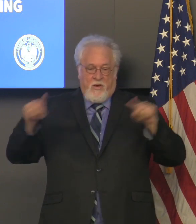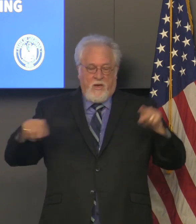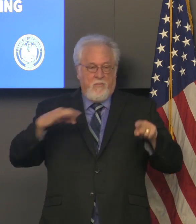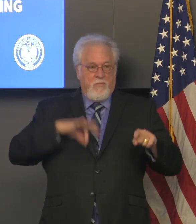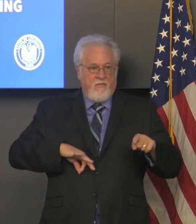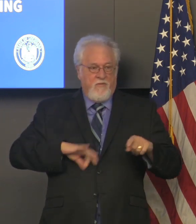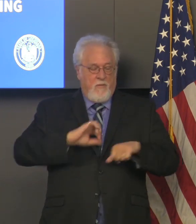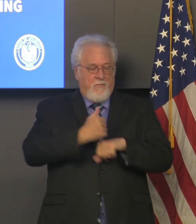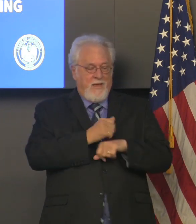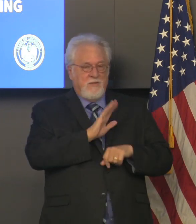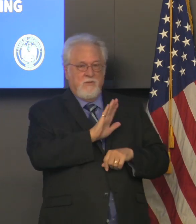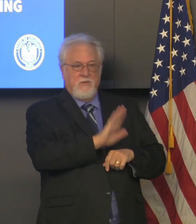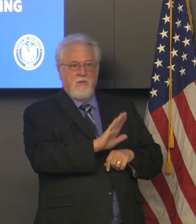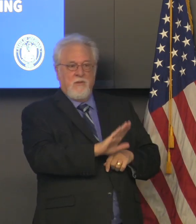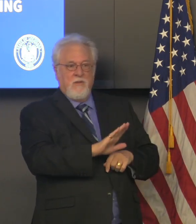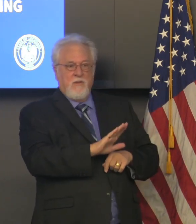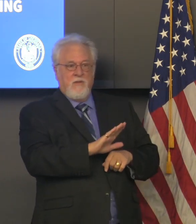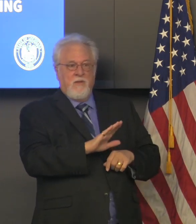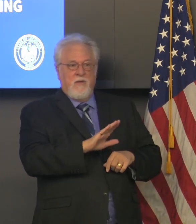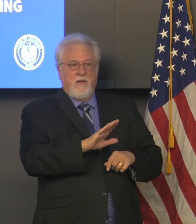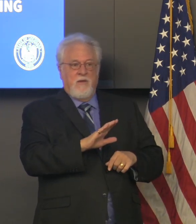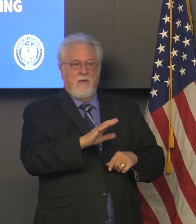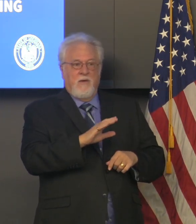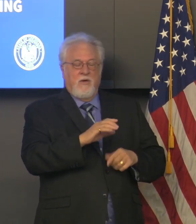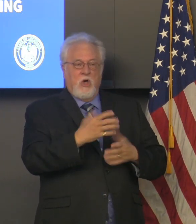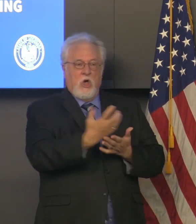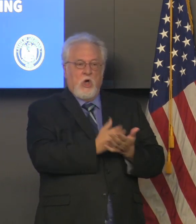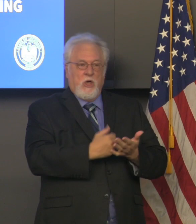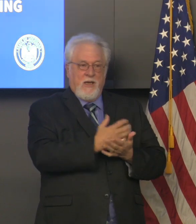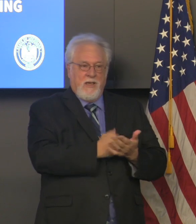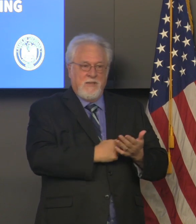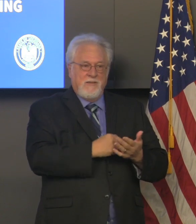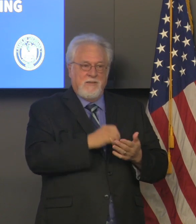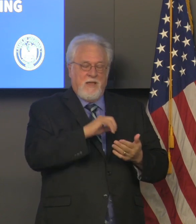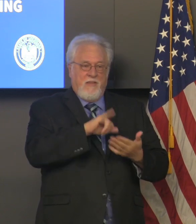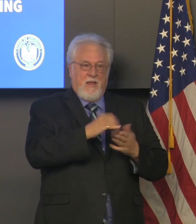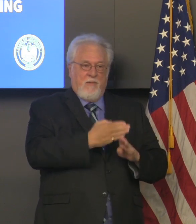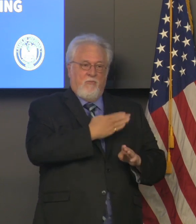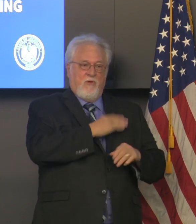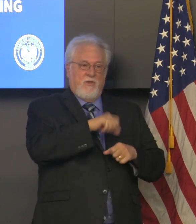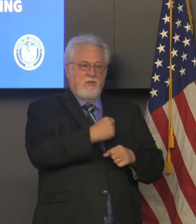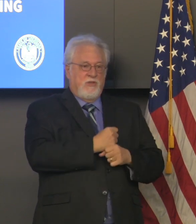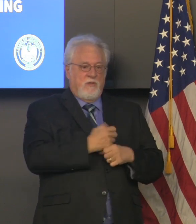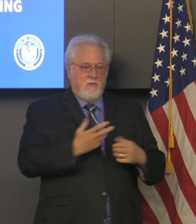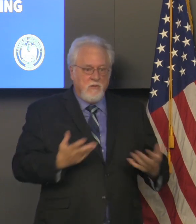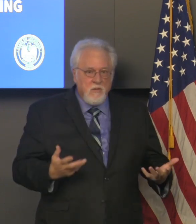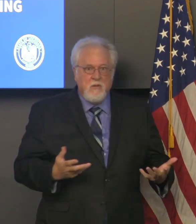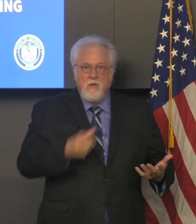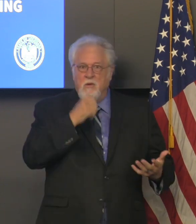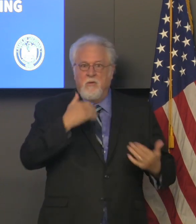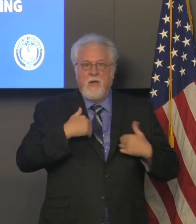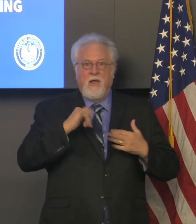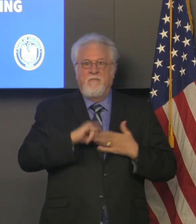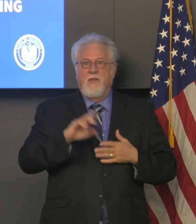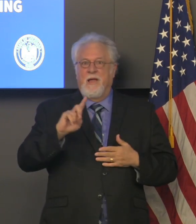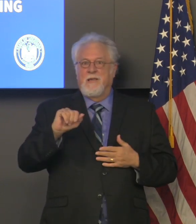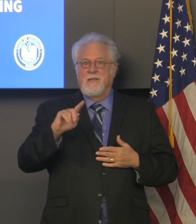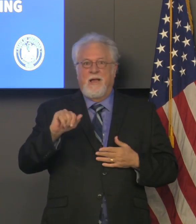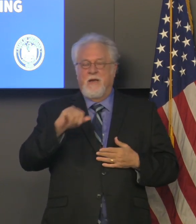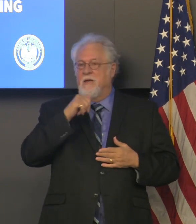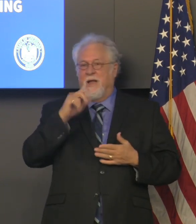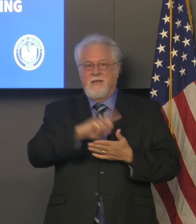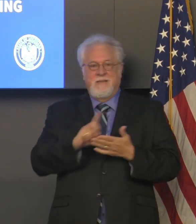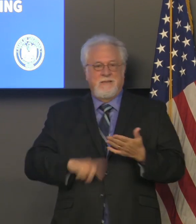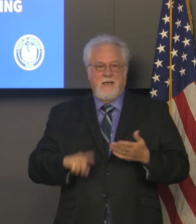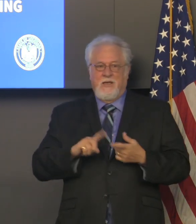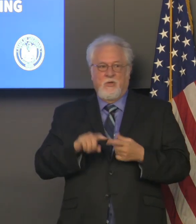upon what the employees' earnings were in a previous year. They're just not designed to function